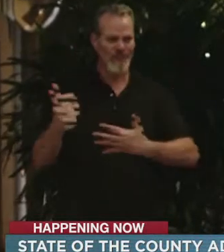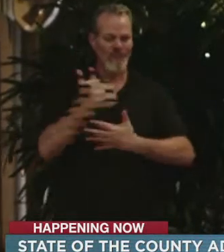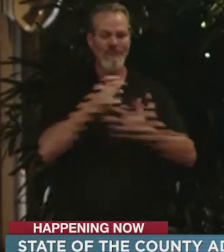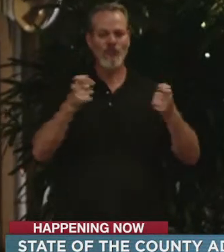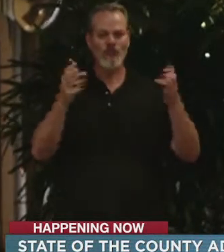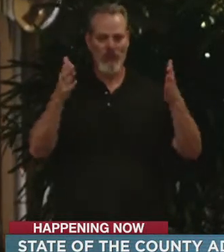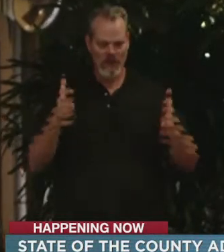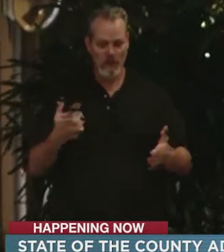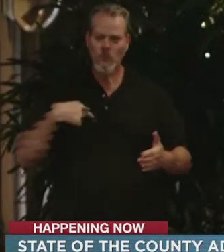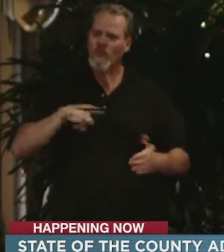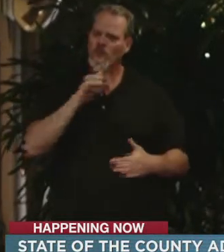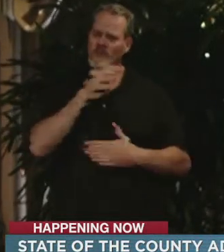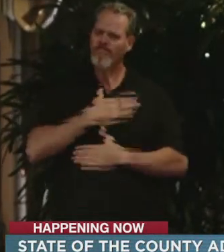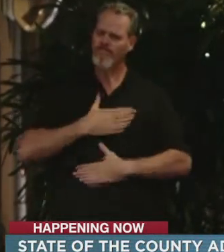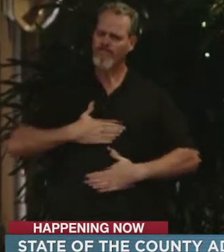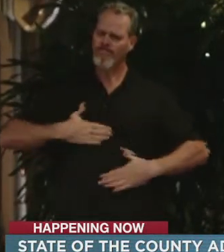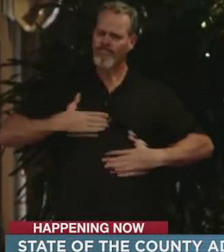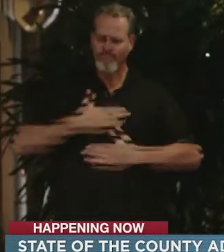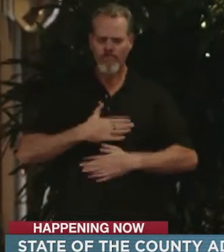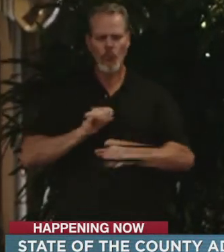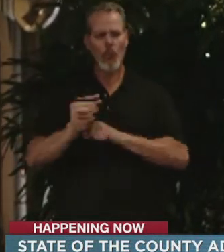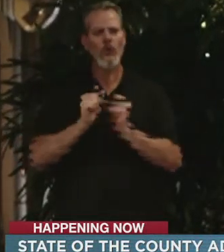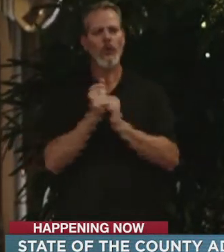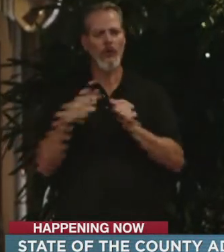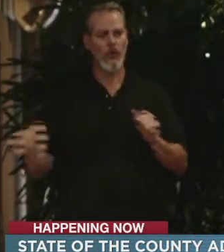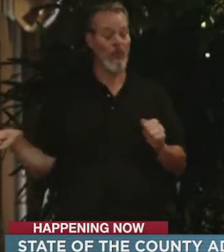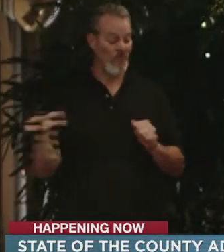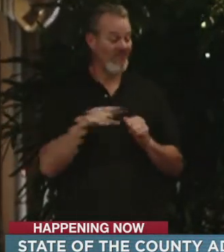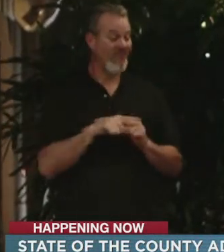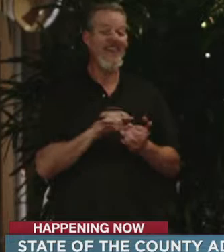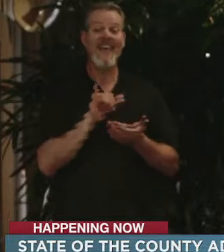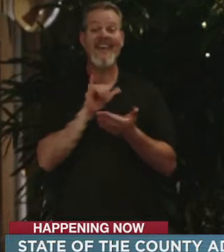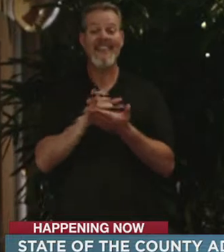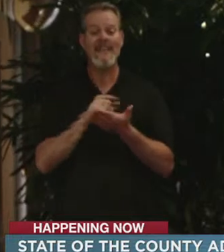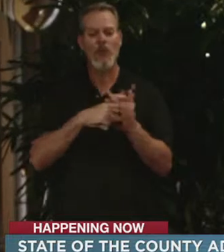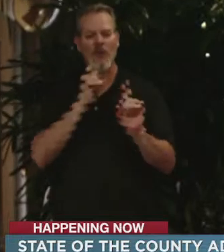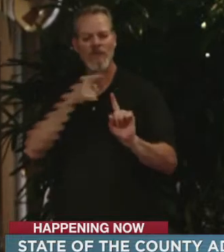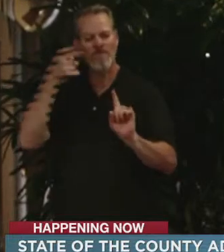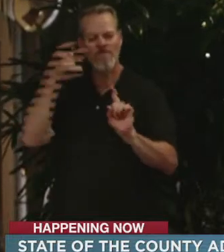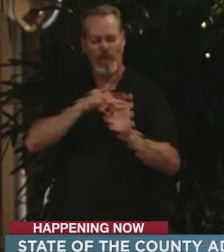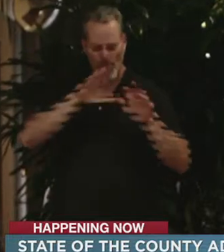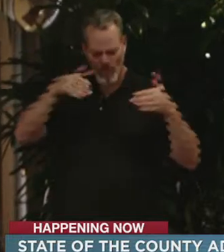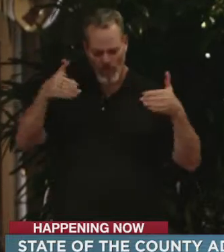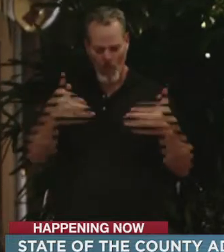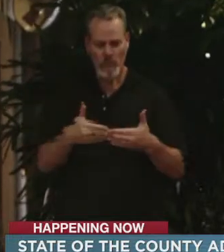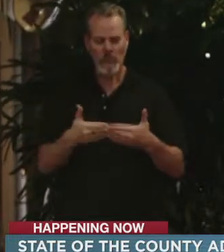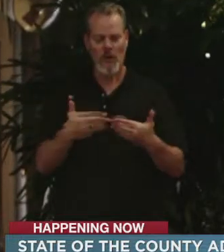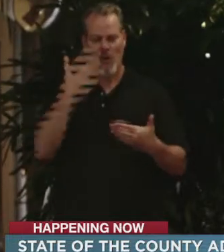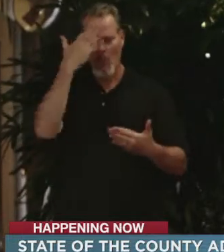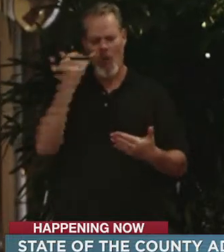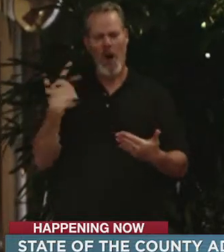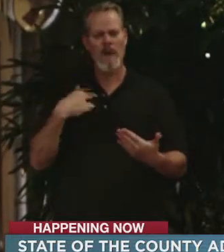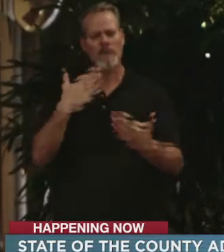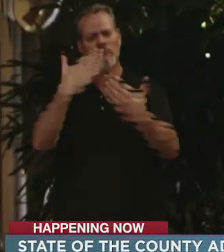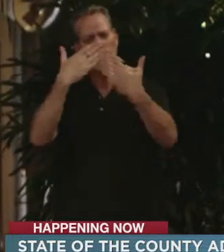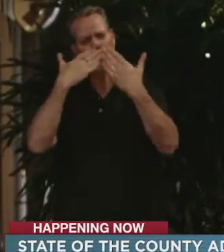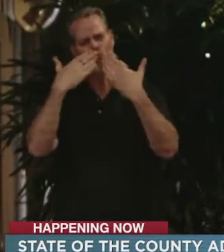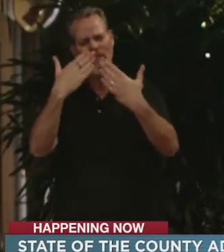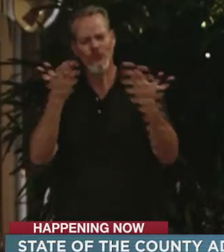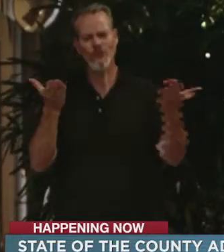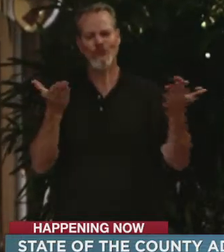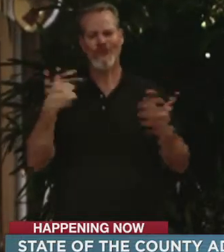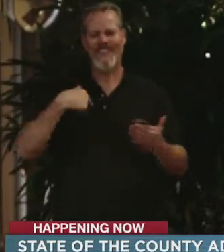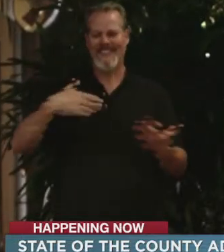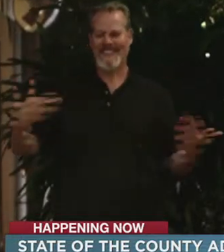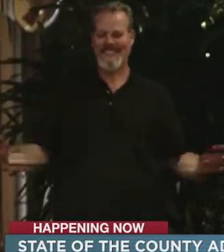department heads and deputy directors. We really do appreciate working with you. And that's really what I think I want to focus on today about, why I'm so grateful to serve on this council, why I think